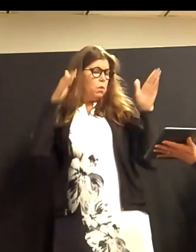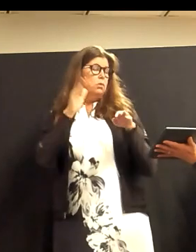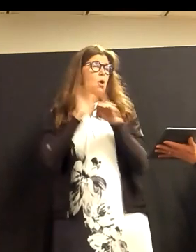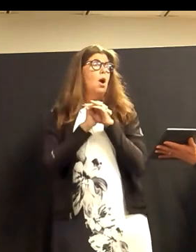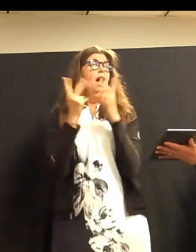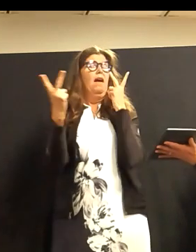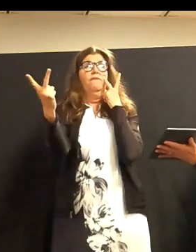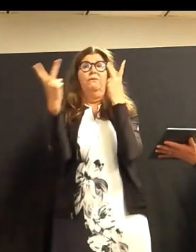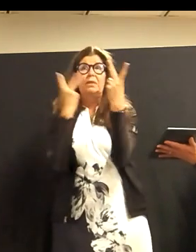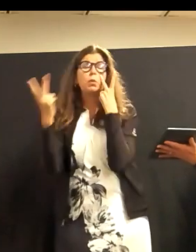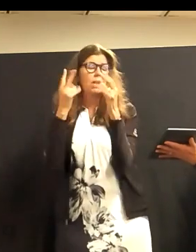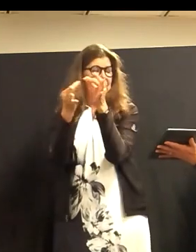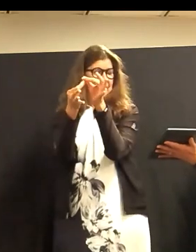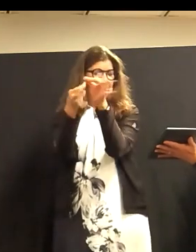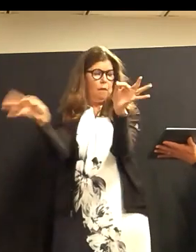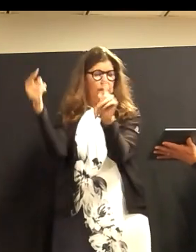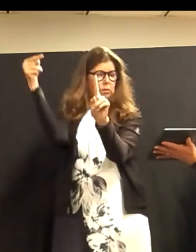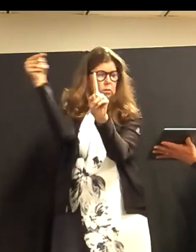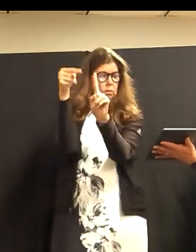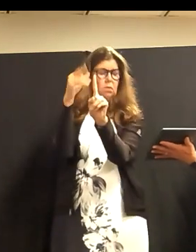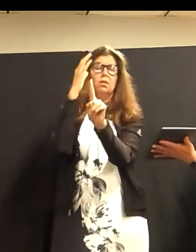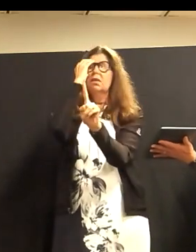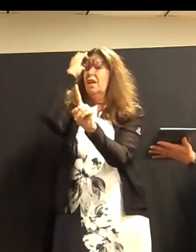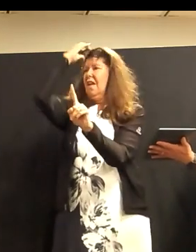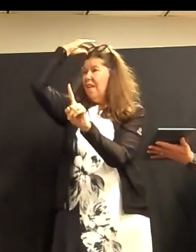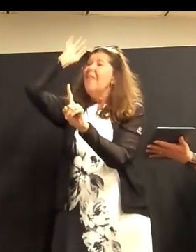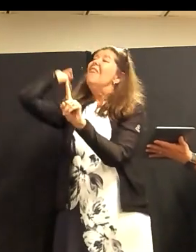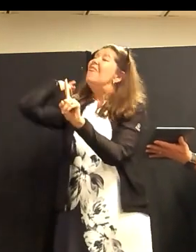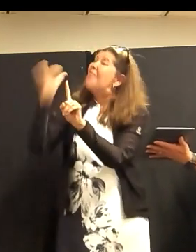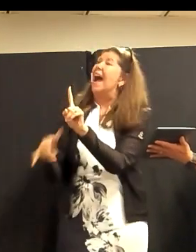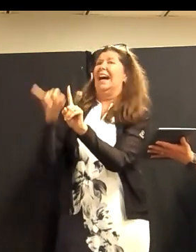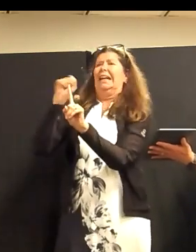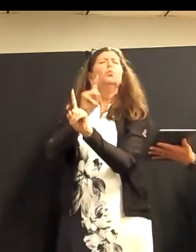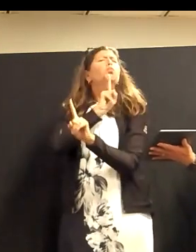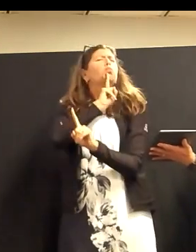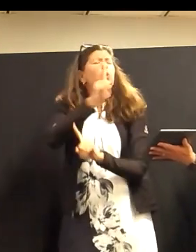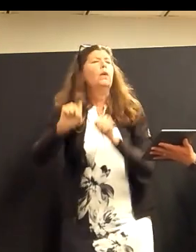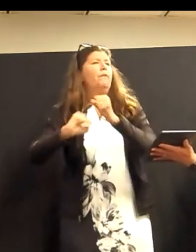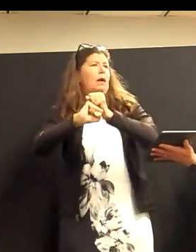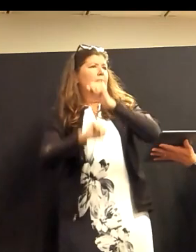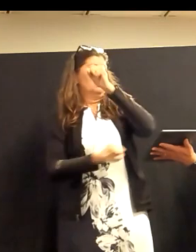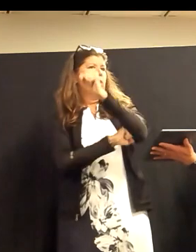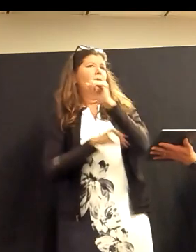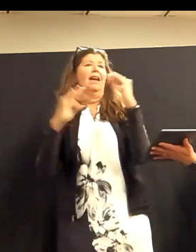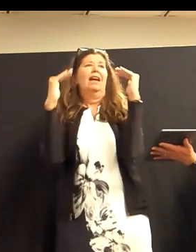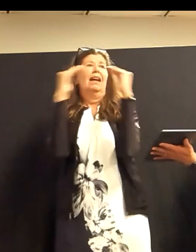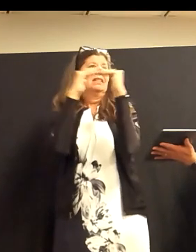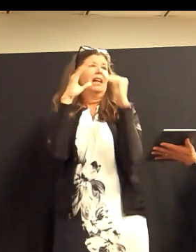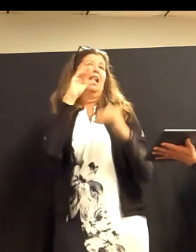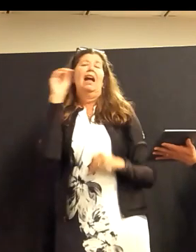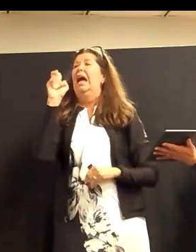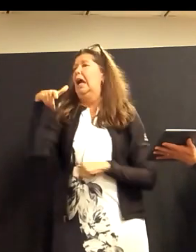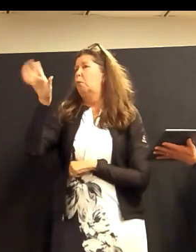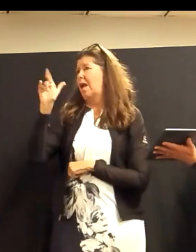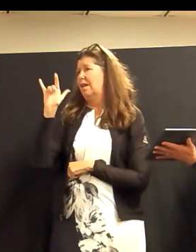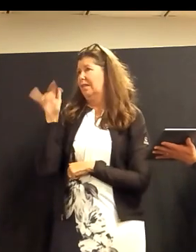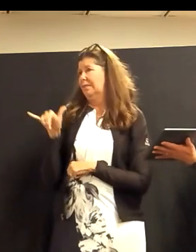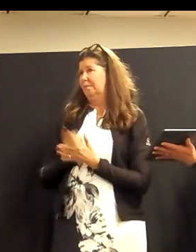This meeting, we should be focusing on the visual language because that is the